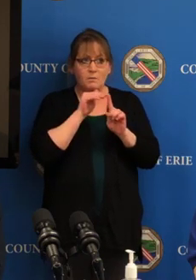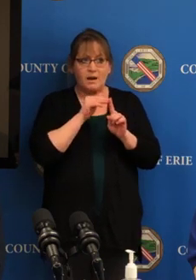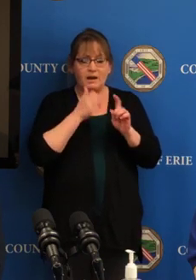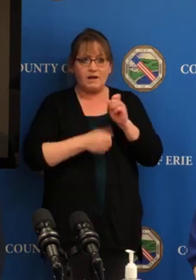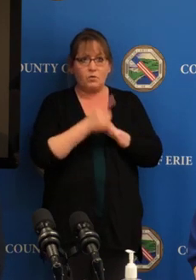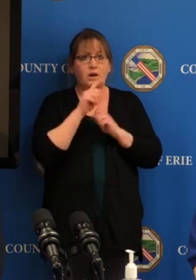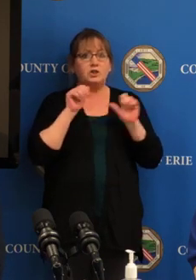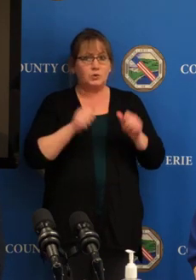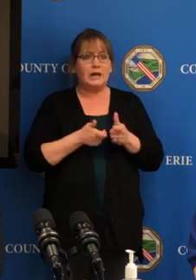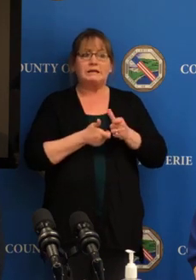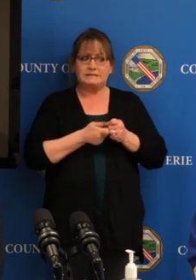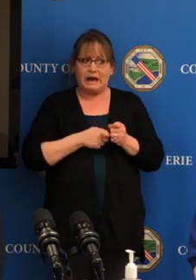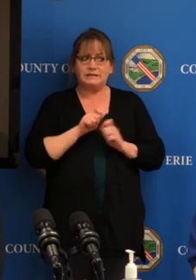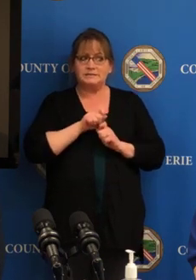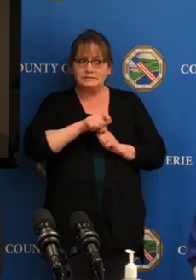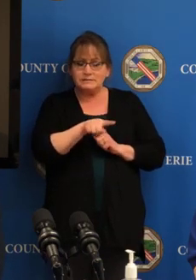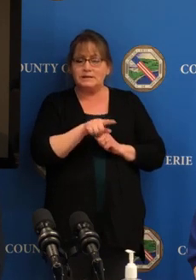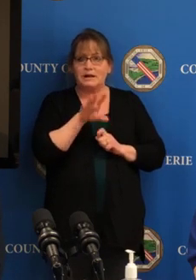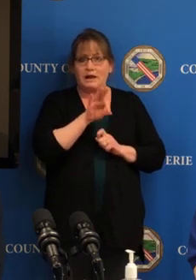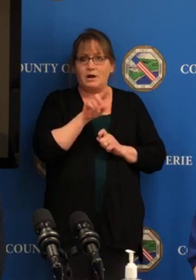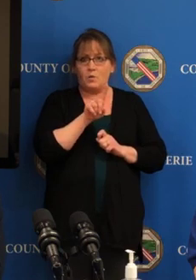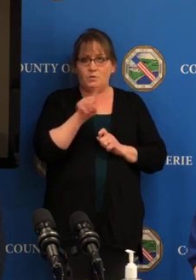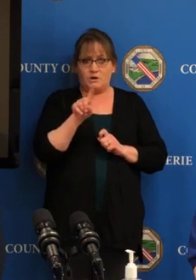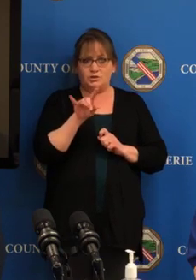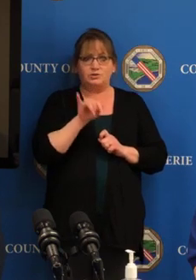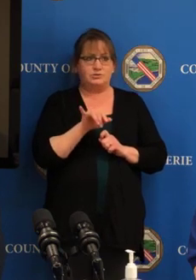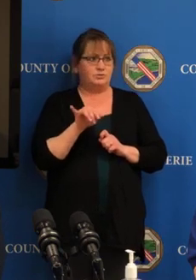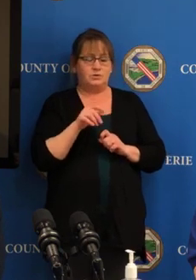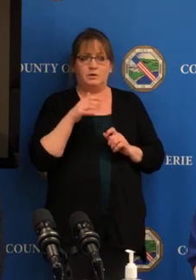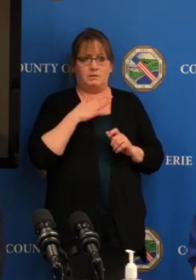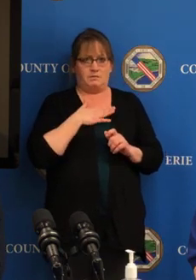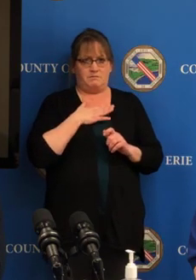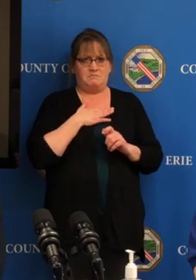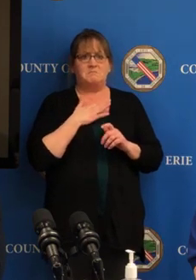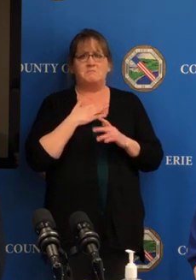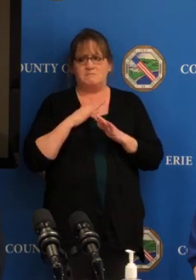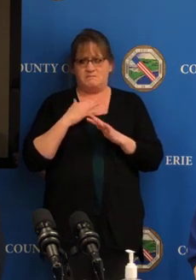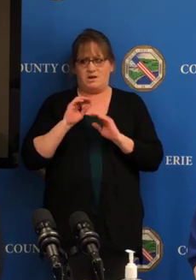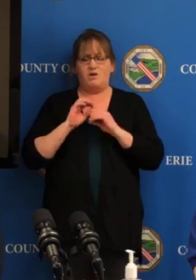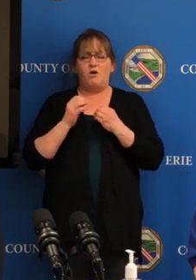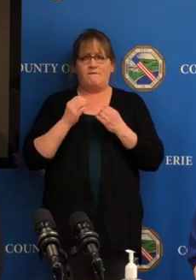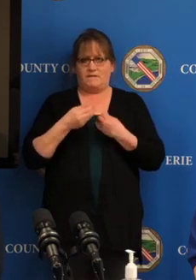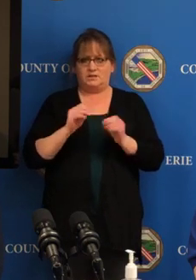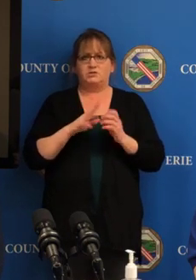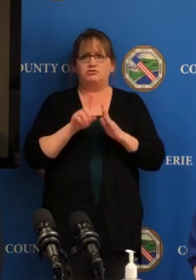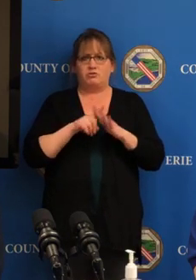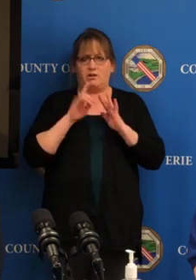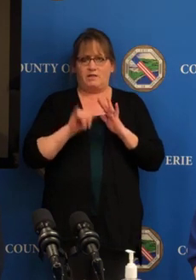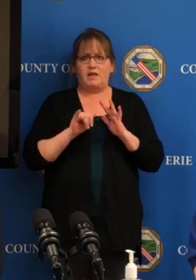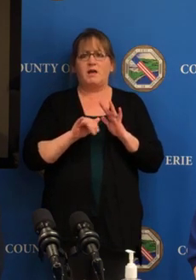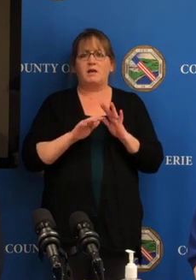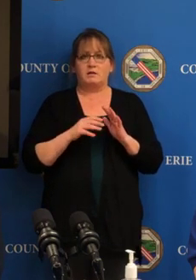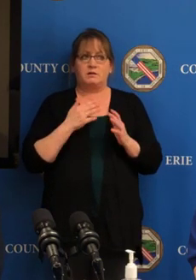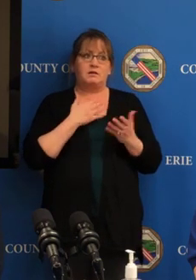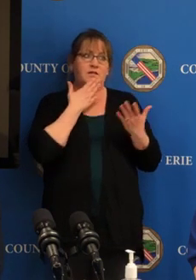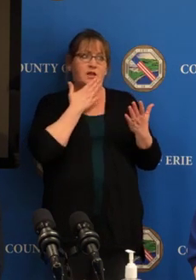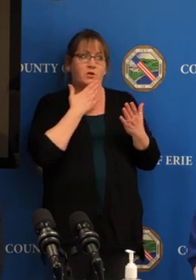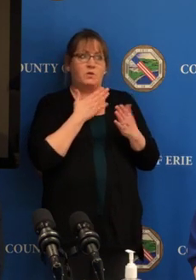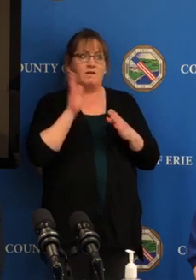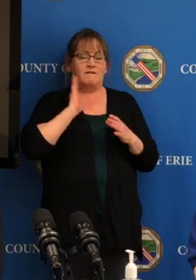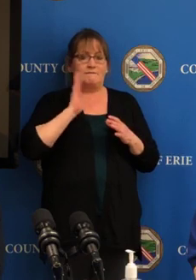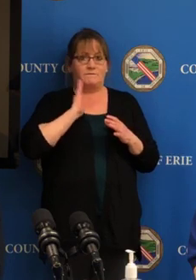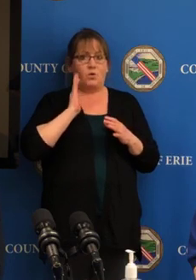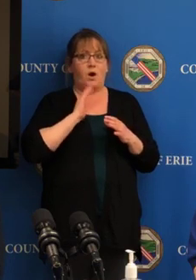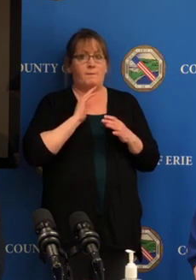can text to 911 too. It's an initiative that my administration put in a few years ago. I want to thank our former Commissioner of Central